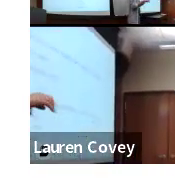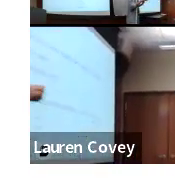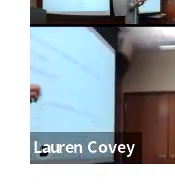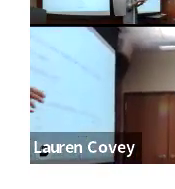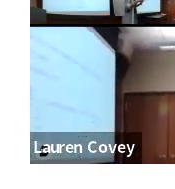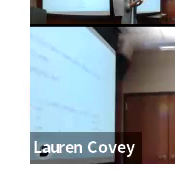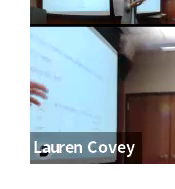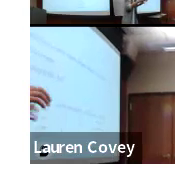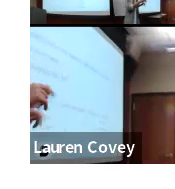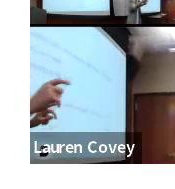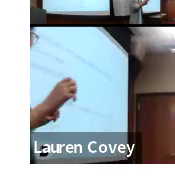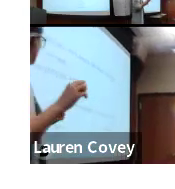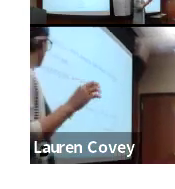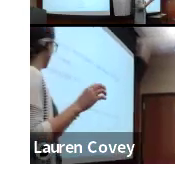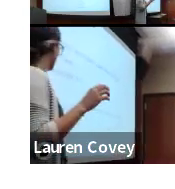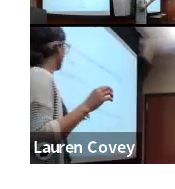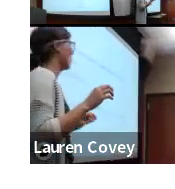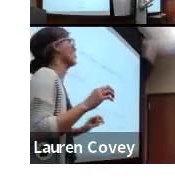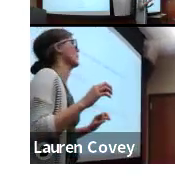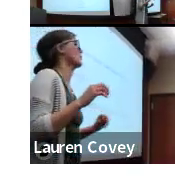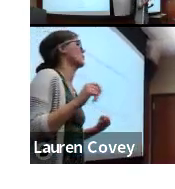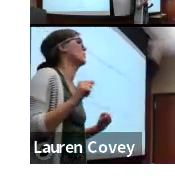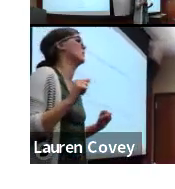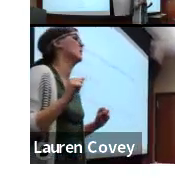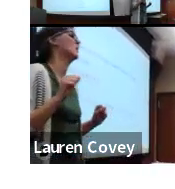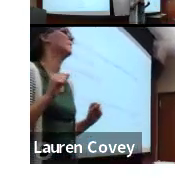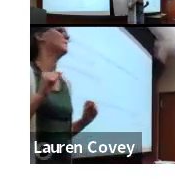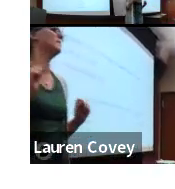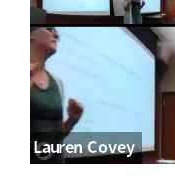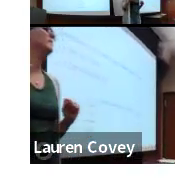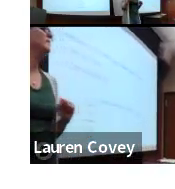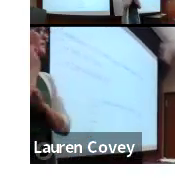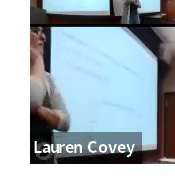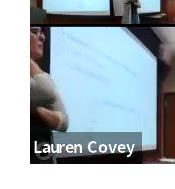I think Cody actually English, and Sean probably also. So I guess all of us are